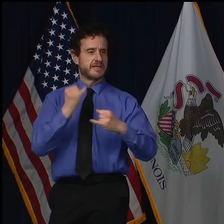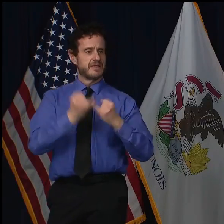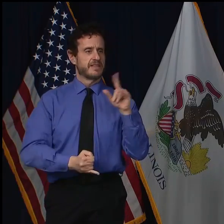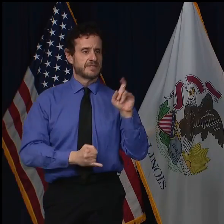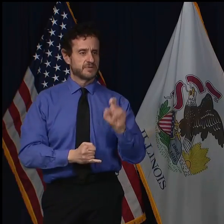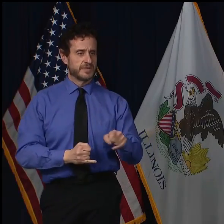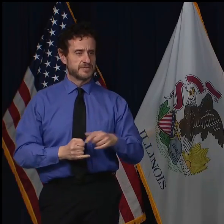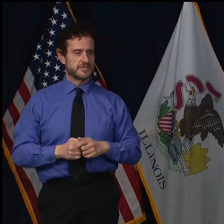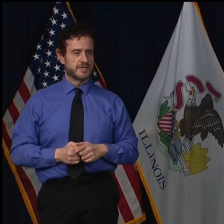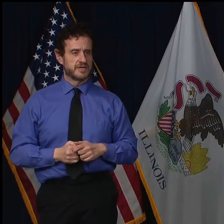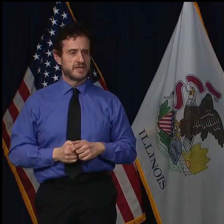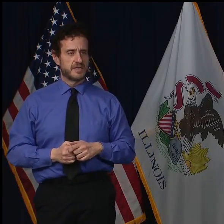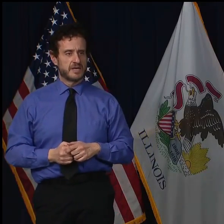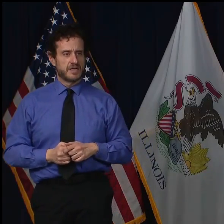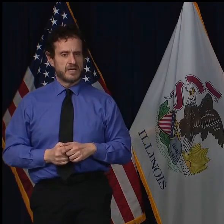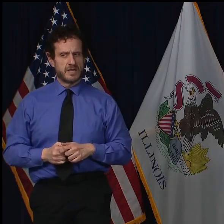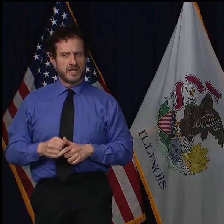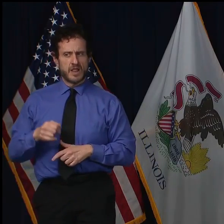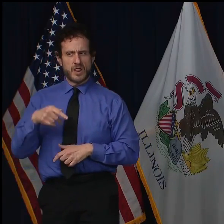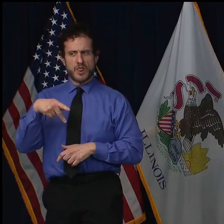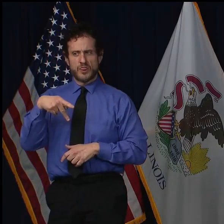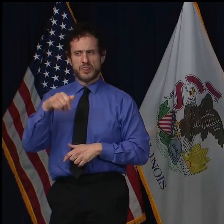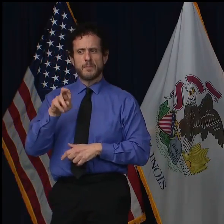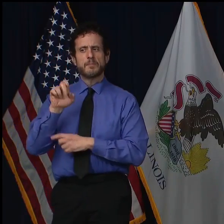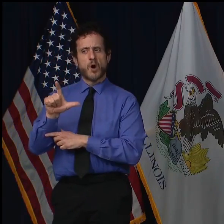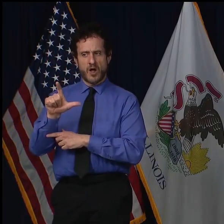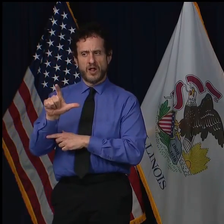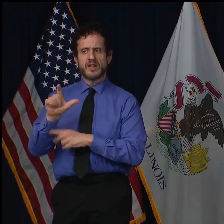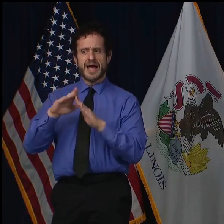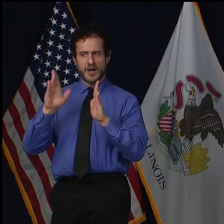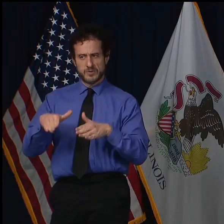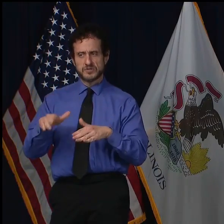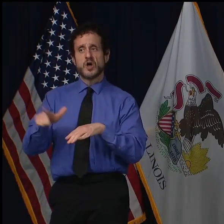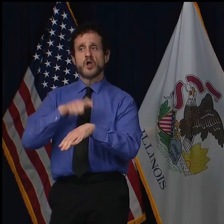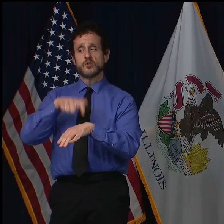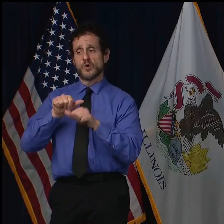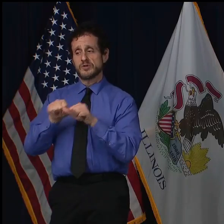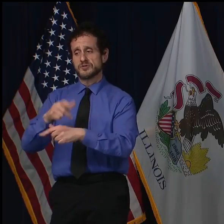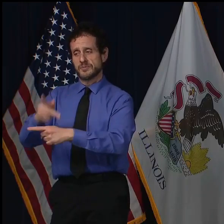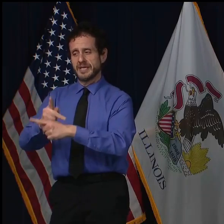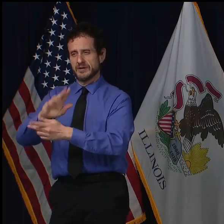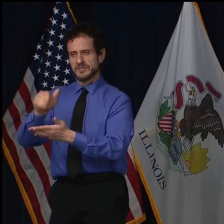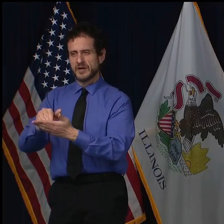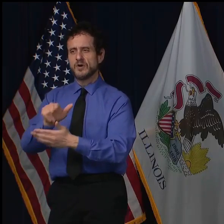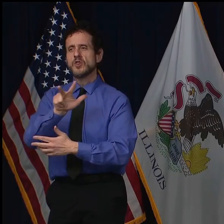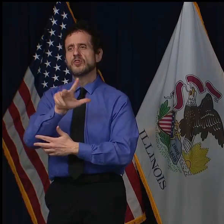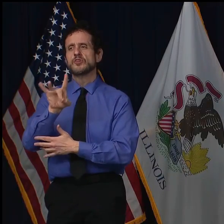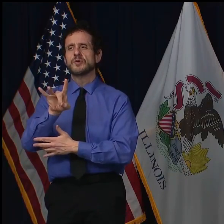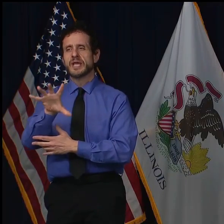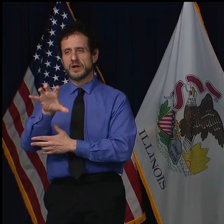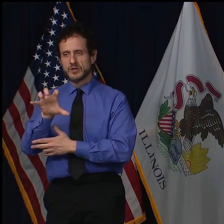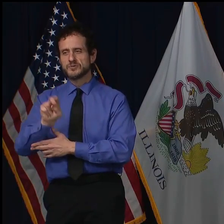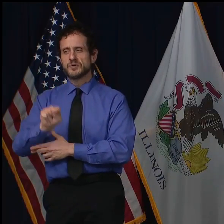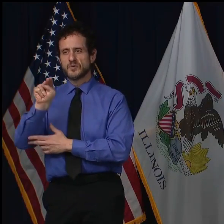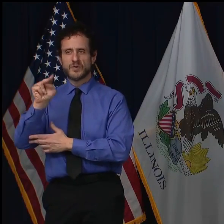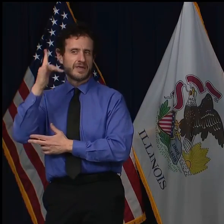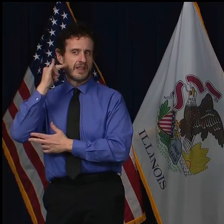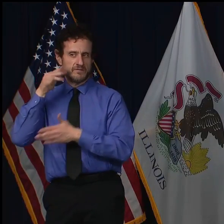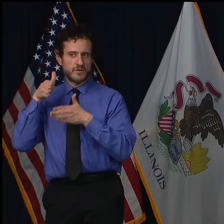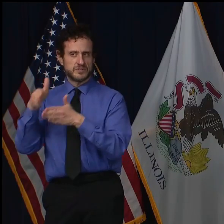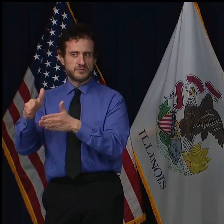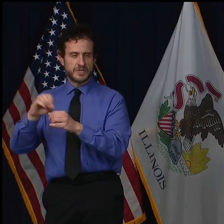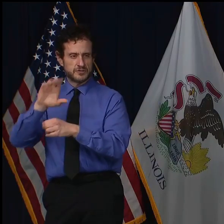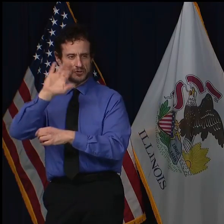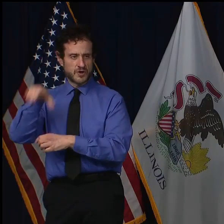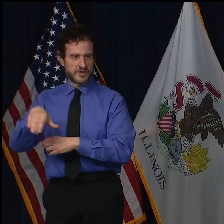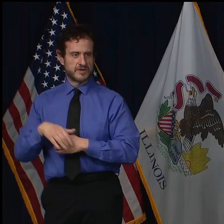This is in regards to the Paul House, a long-term care facility located at 3800 North California here in Chicago. This comes from Jermont